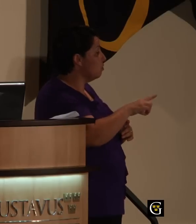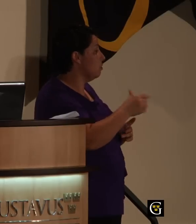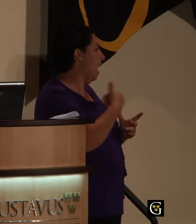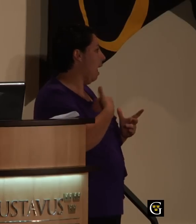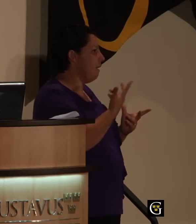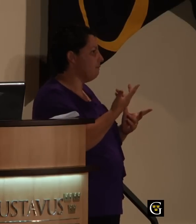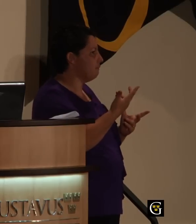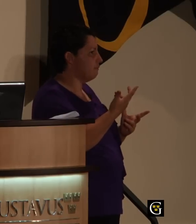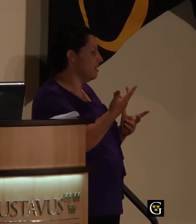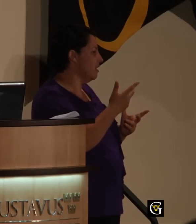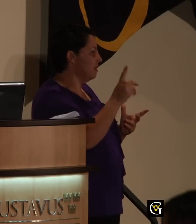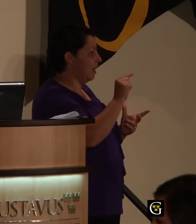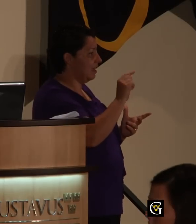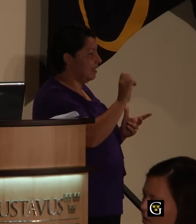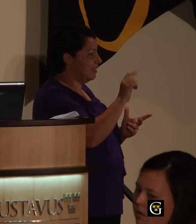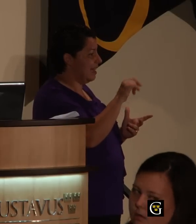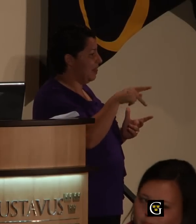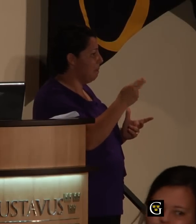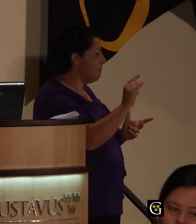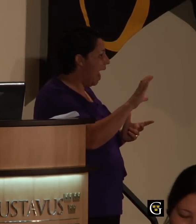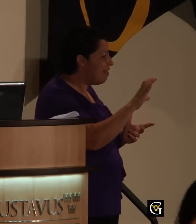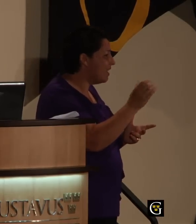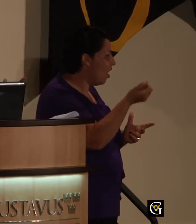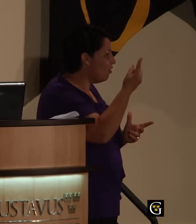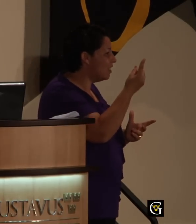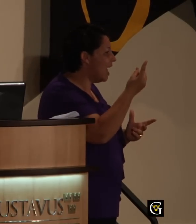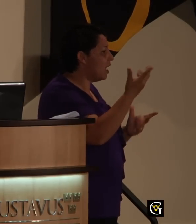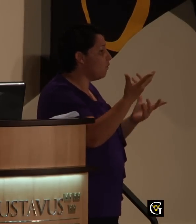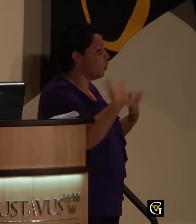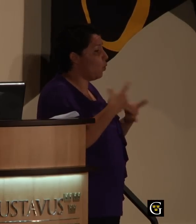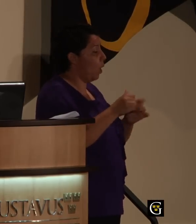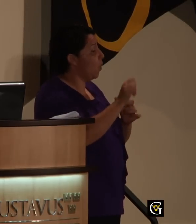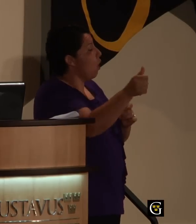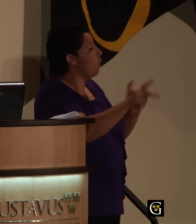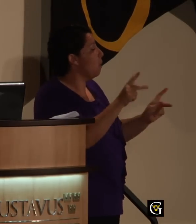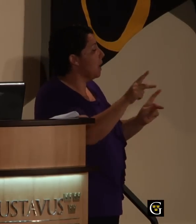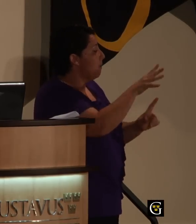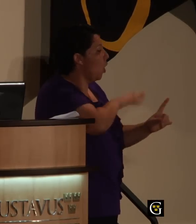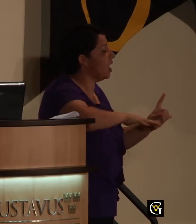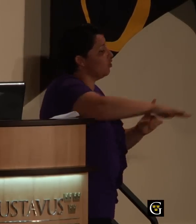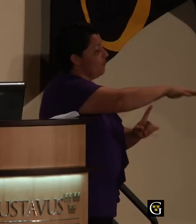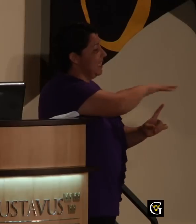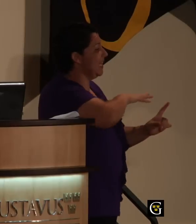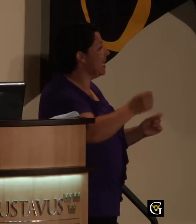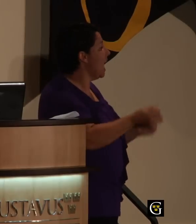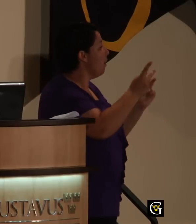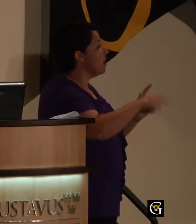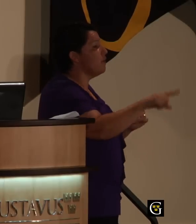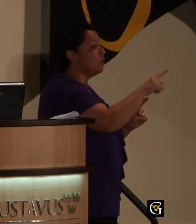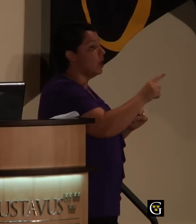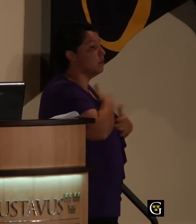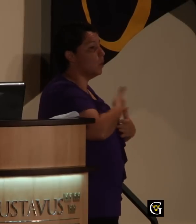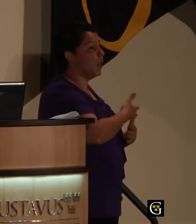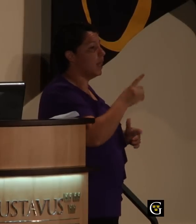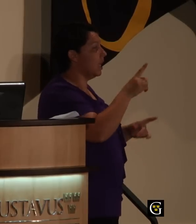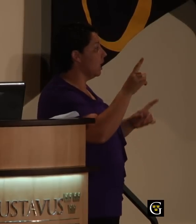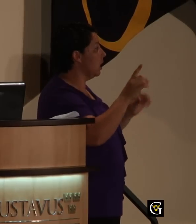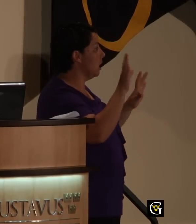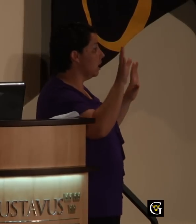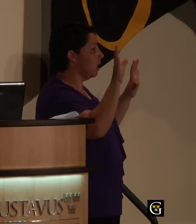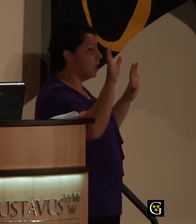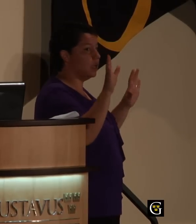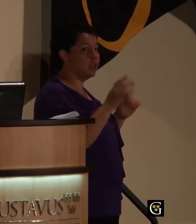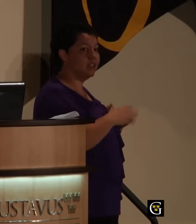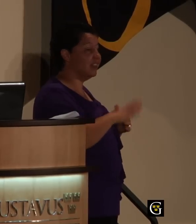of telepathic understanding of what's going on with other people's brains. That's a hint. How many of you would do it? For sure.